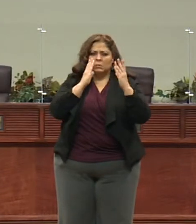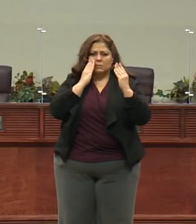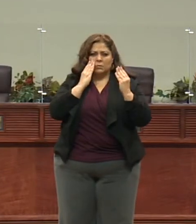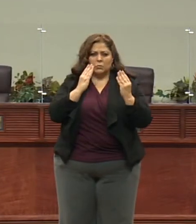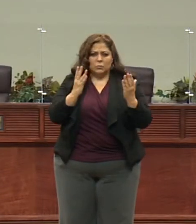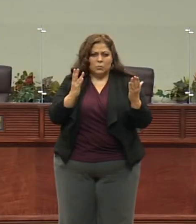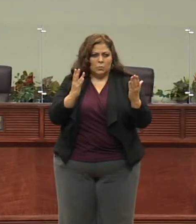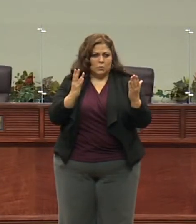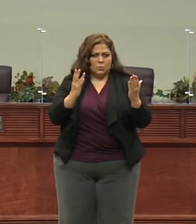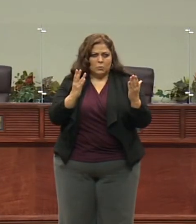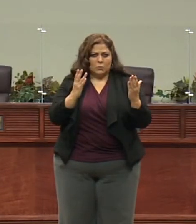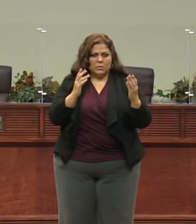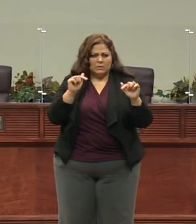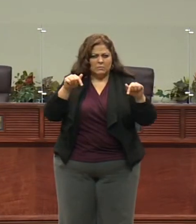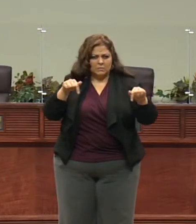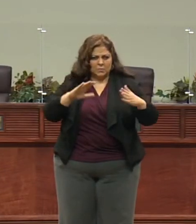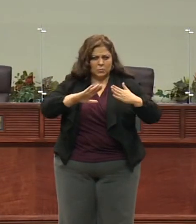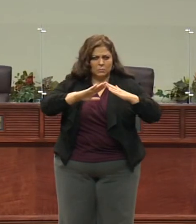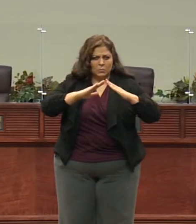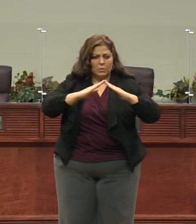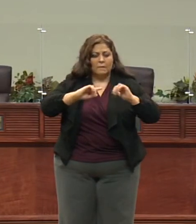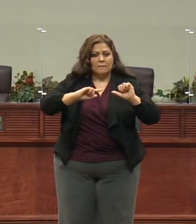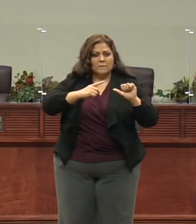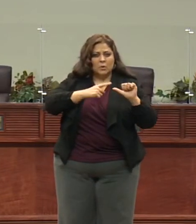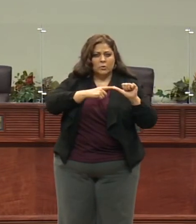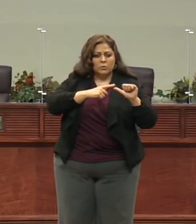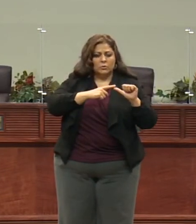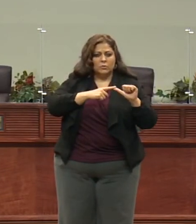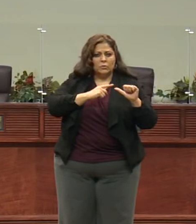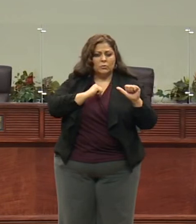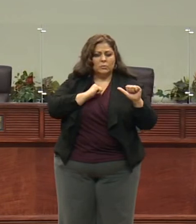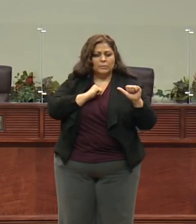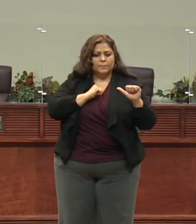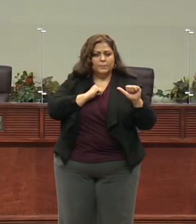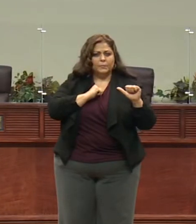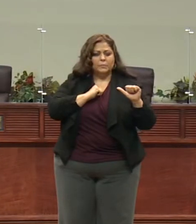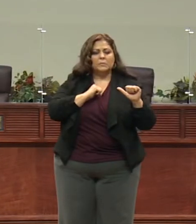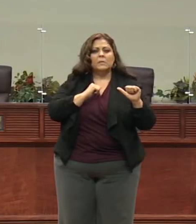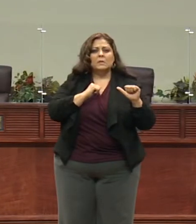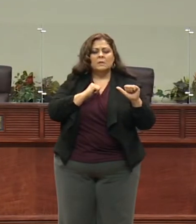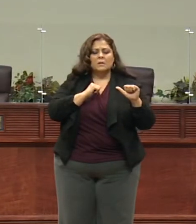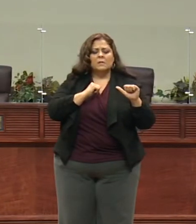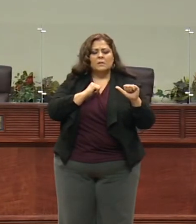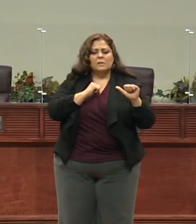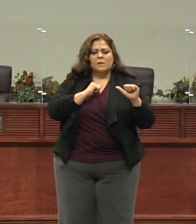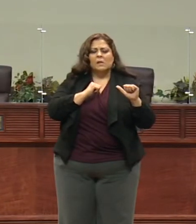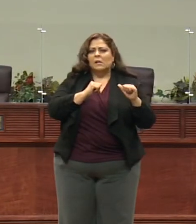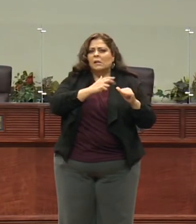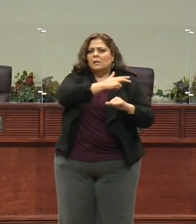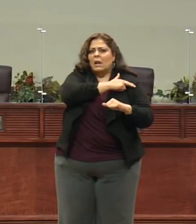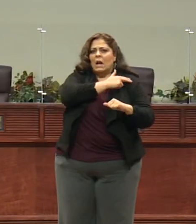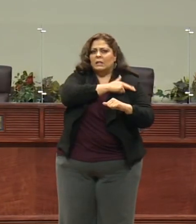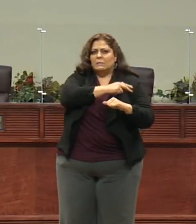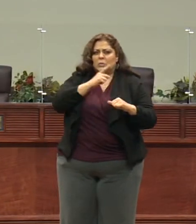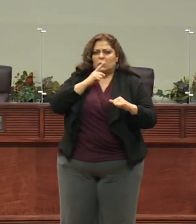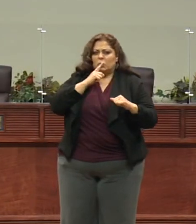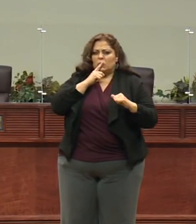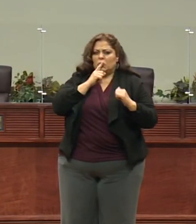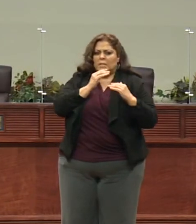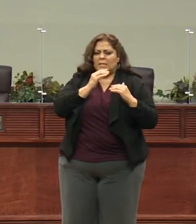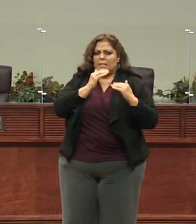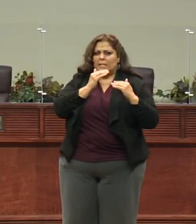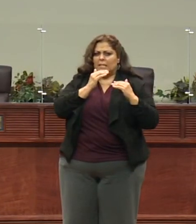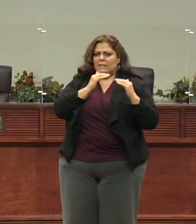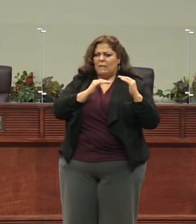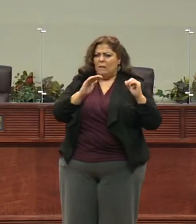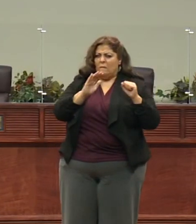our community. The first one is that although we are in a very tight capacity situation,